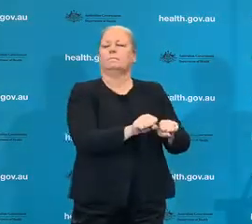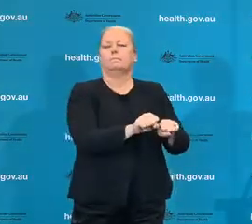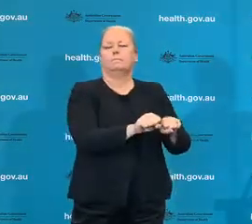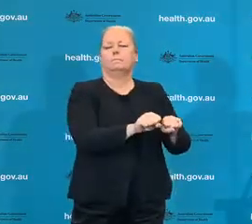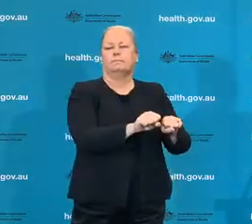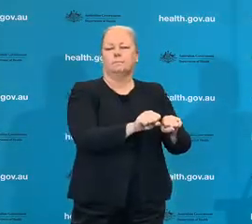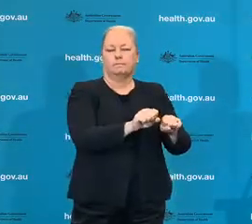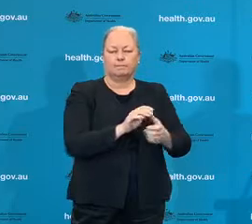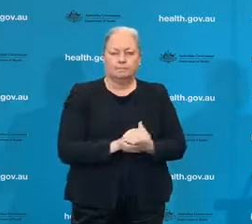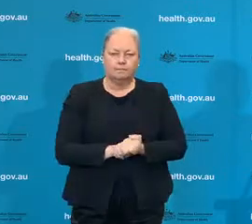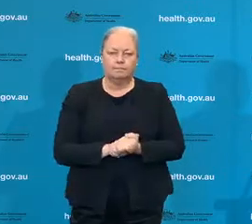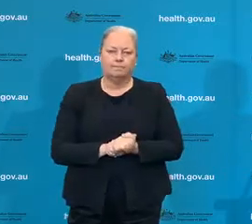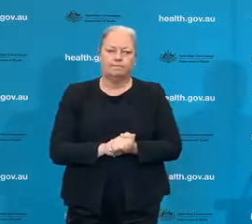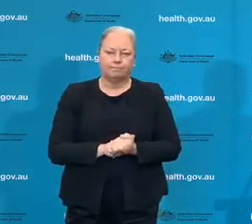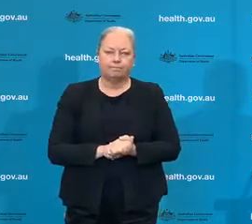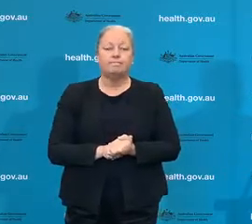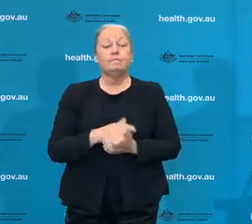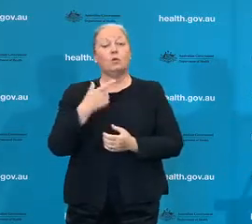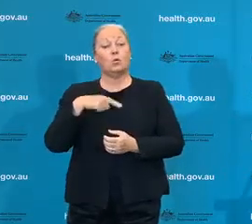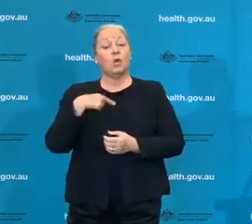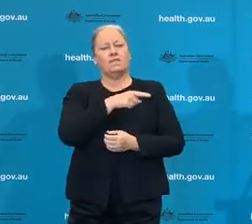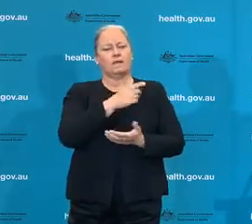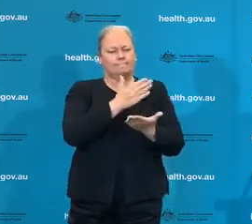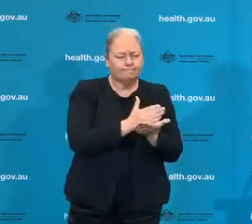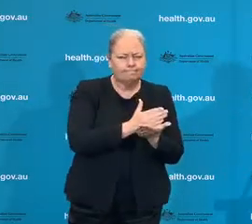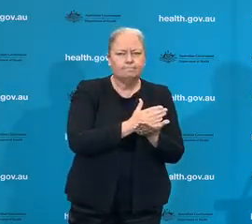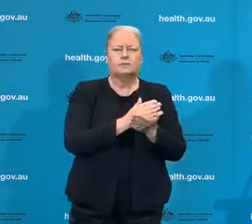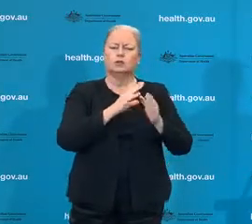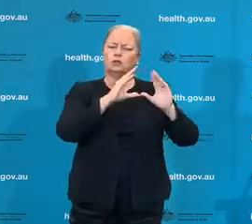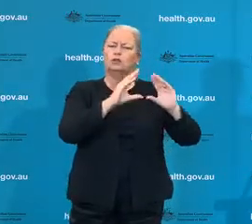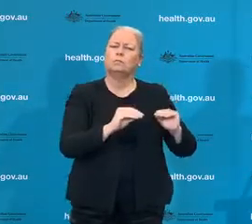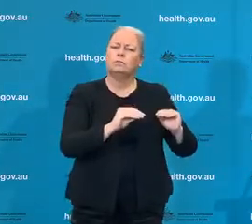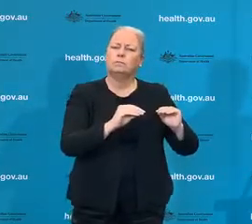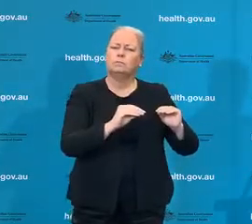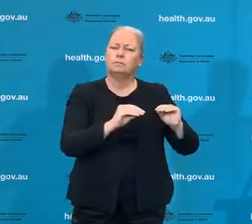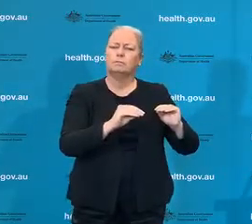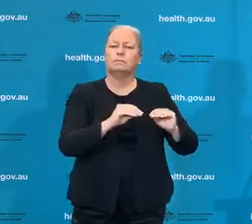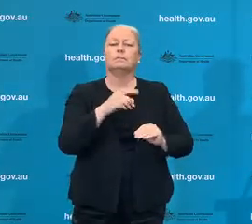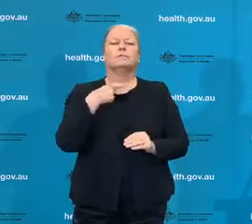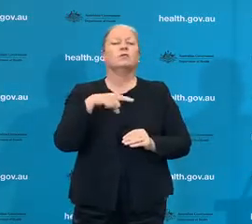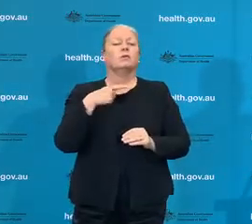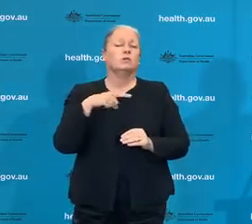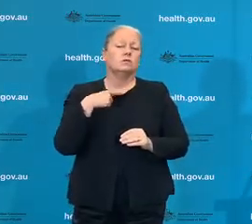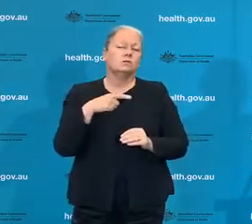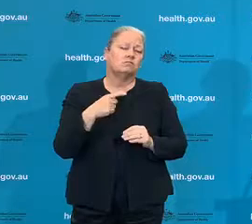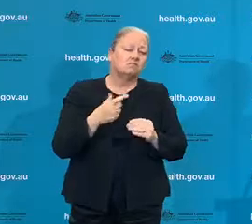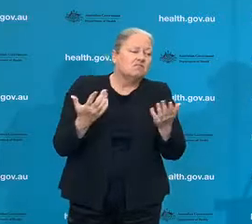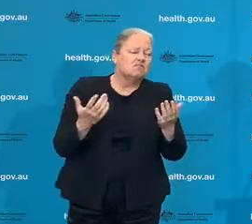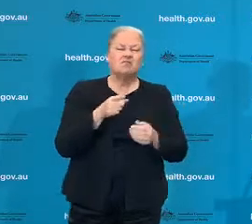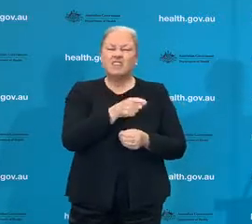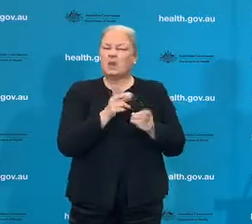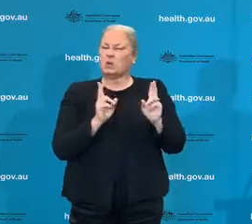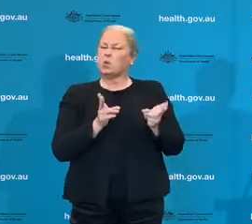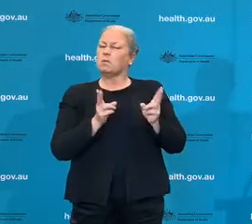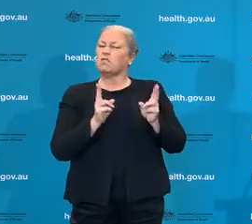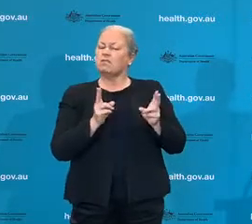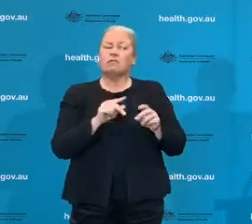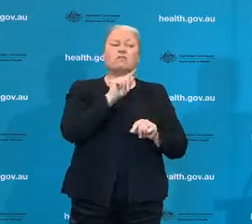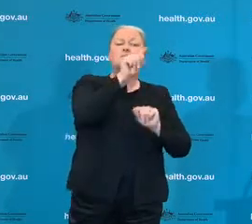A trial stopping for these reasons, a vaccine trial stopping for these reasons, is in fact quite normal in